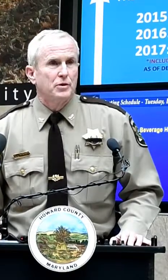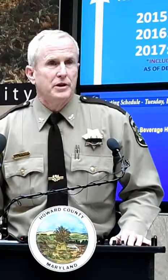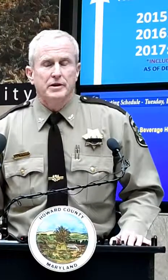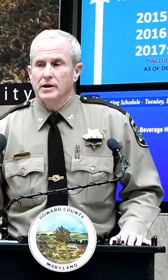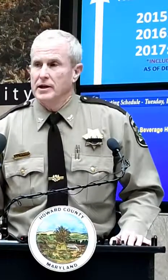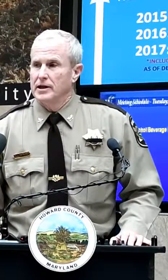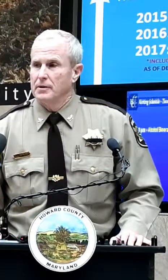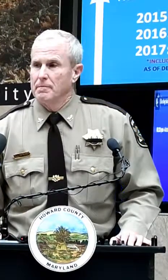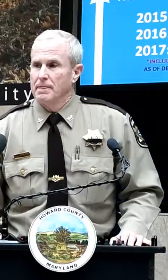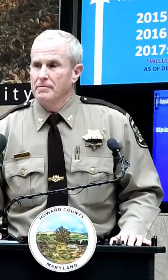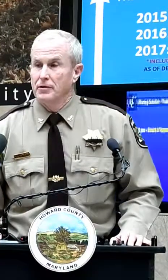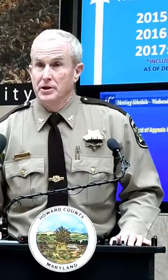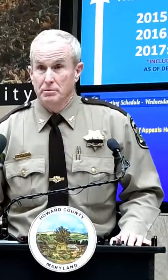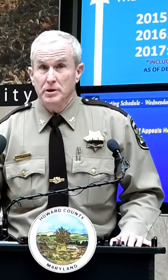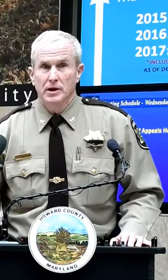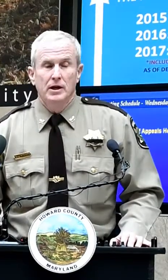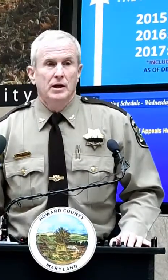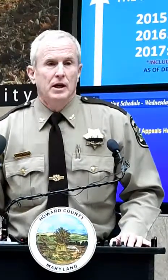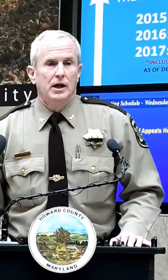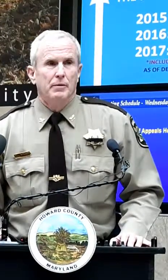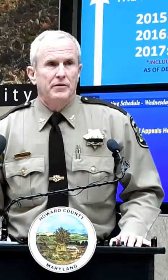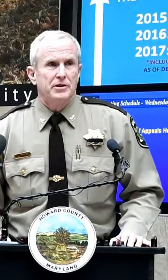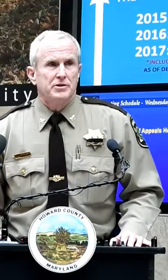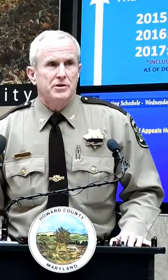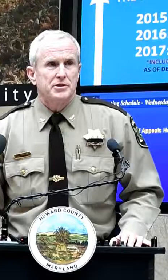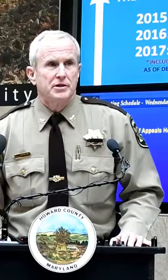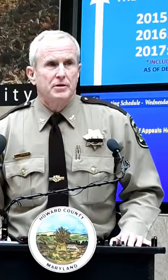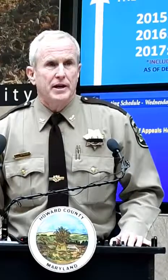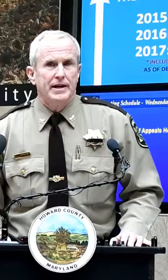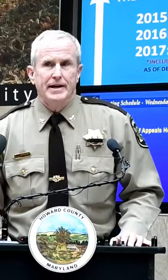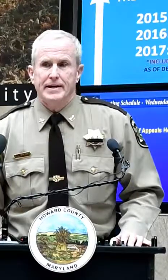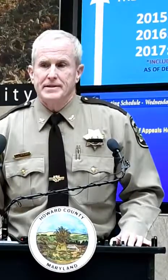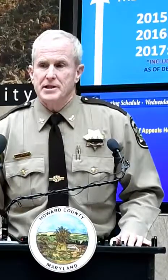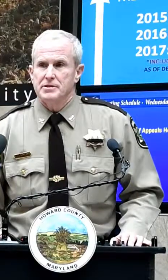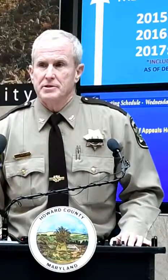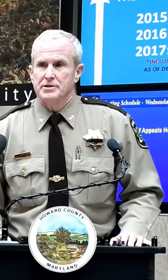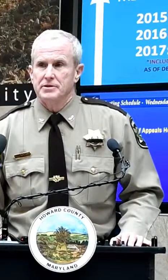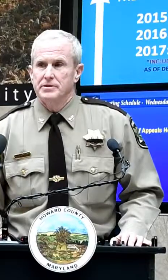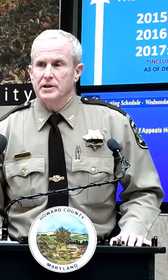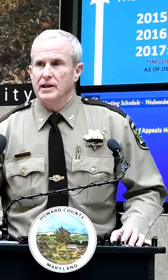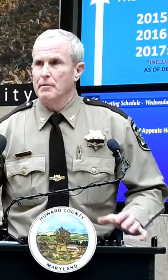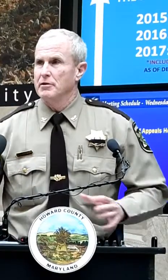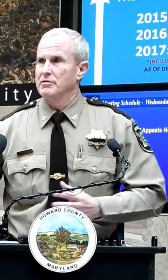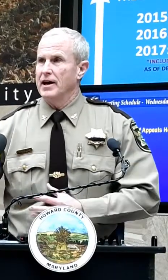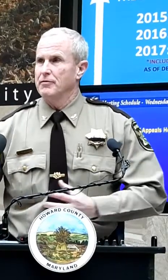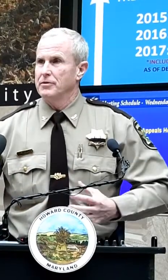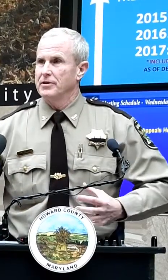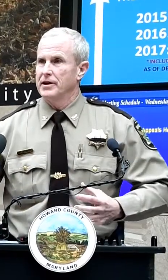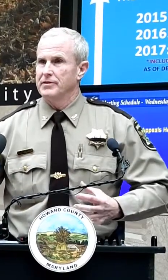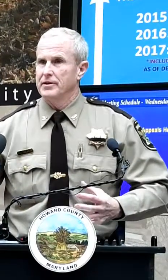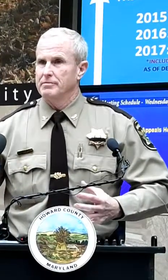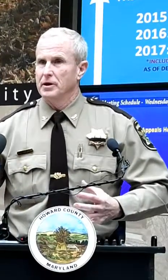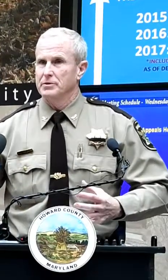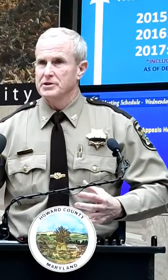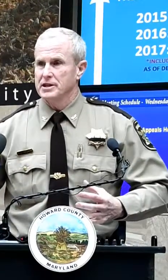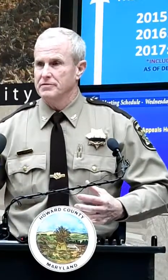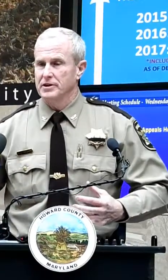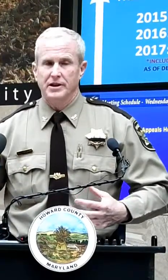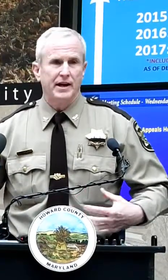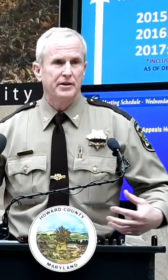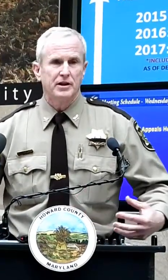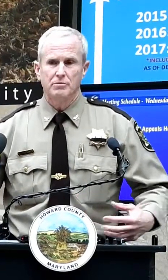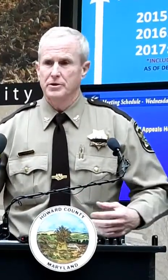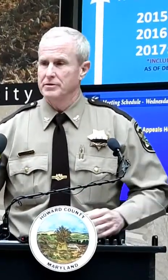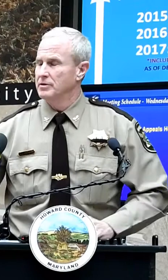success story for him. But I think it's also a testament to the collaborative effort that public